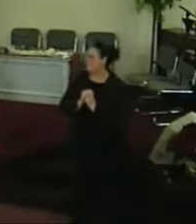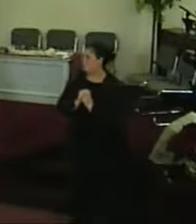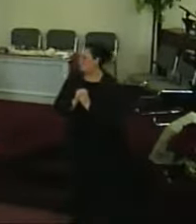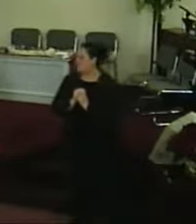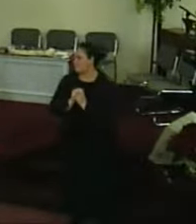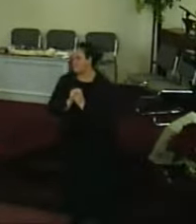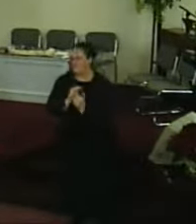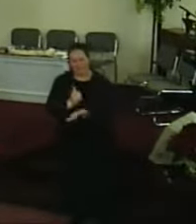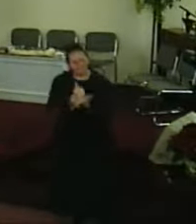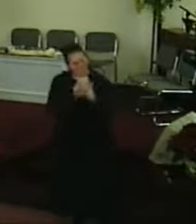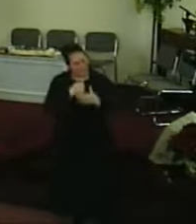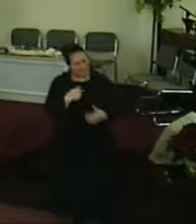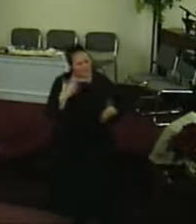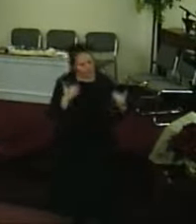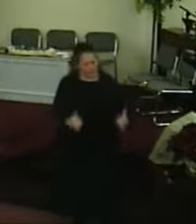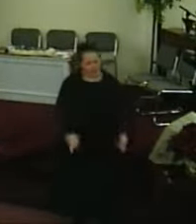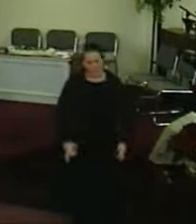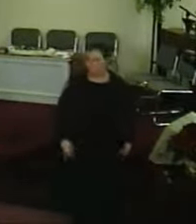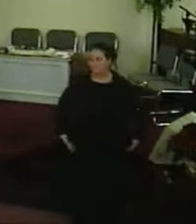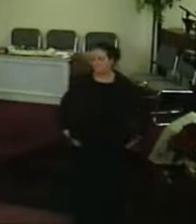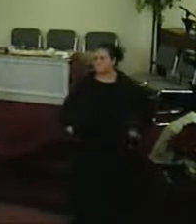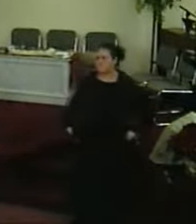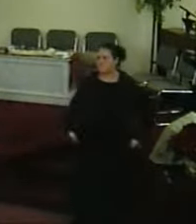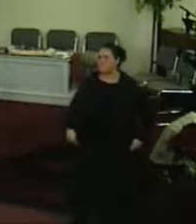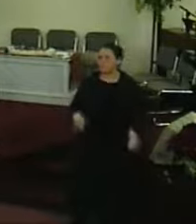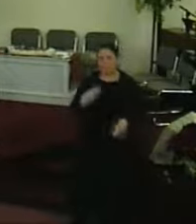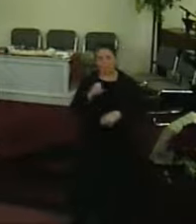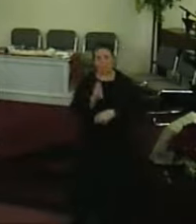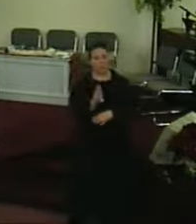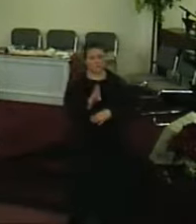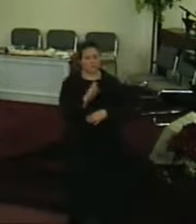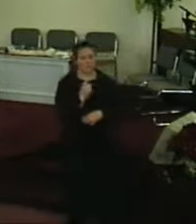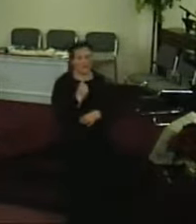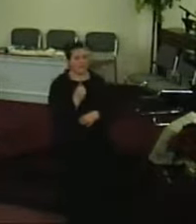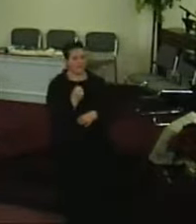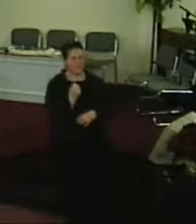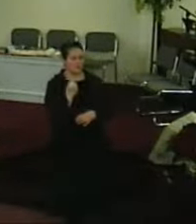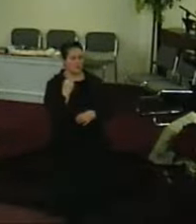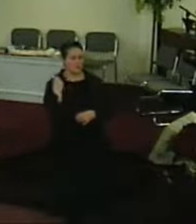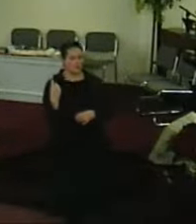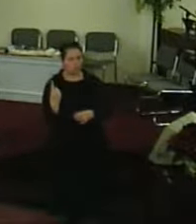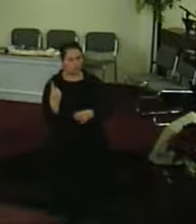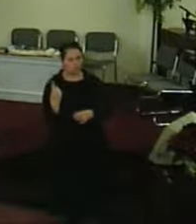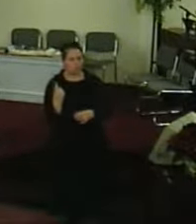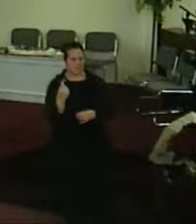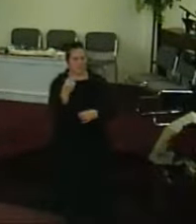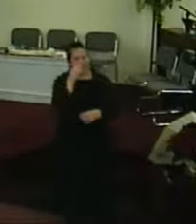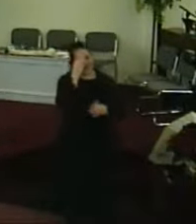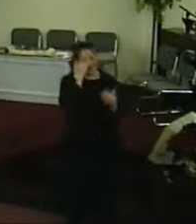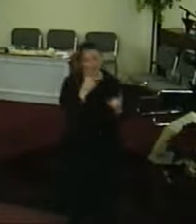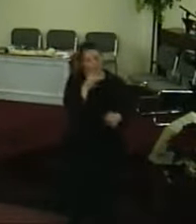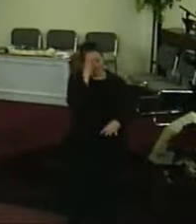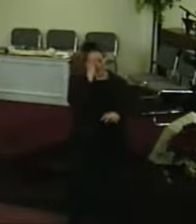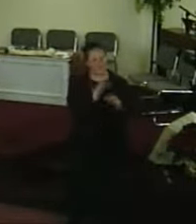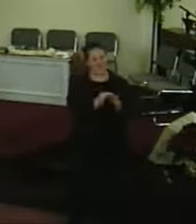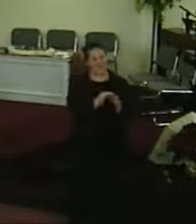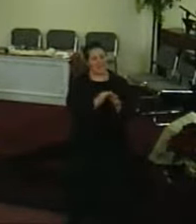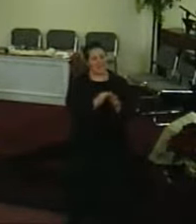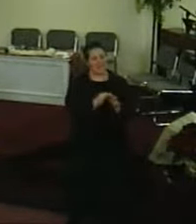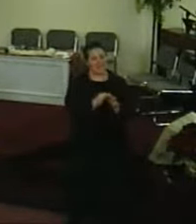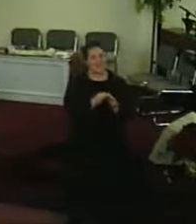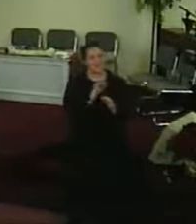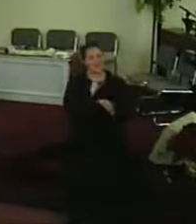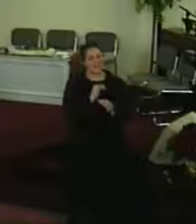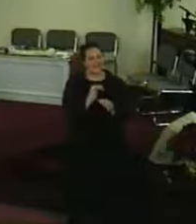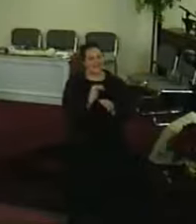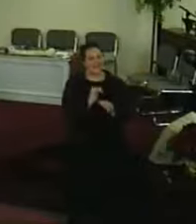Help me tonight. Help me tonight. Hebrews 11:1. Now faith is the substance of things hoped